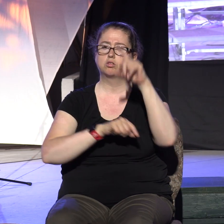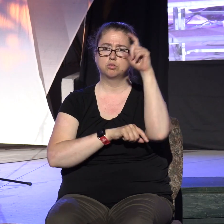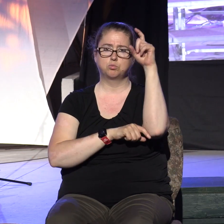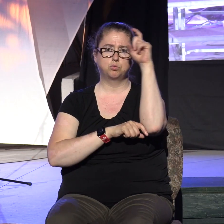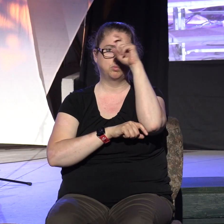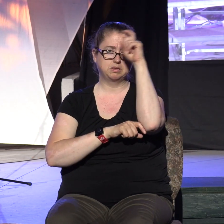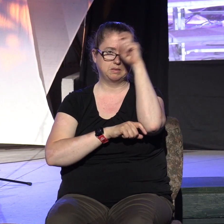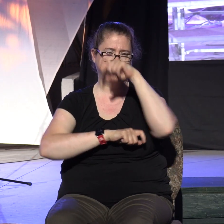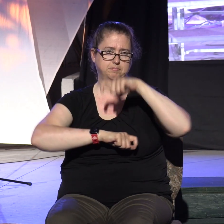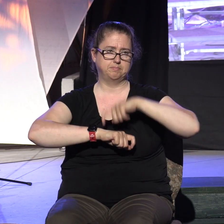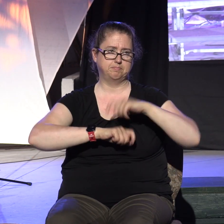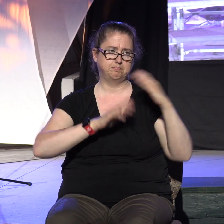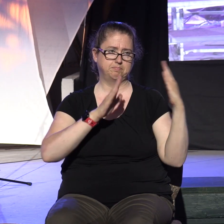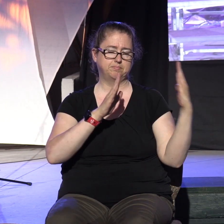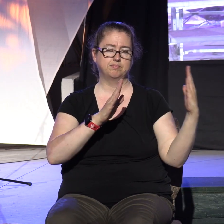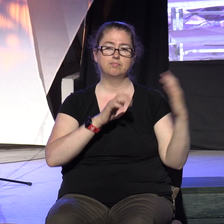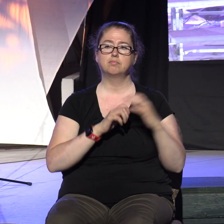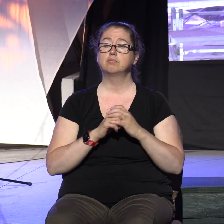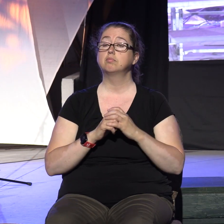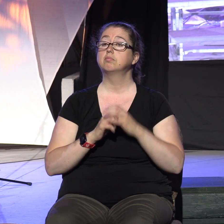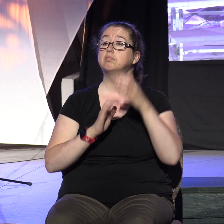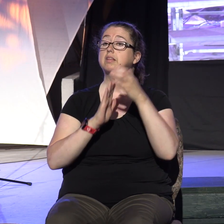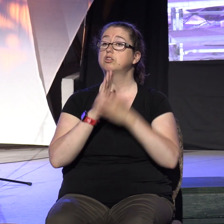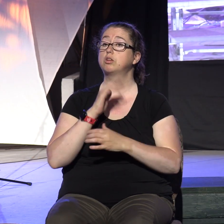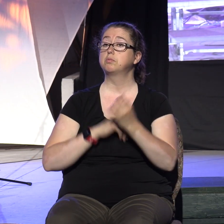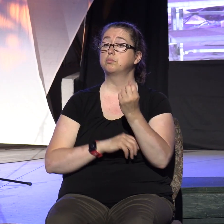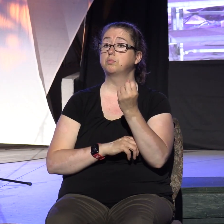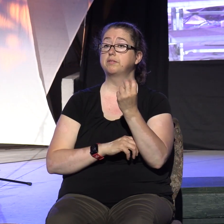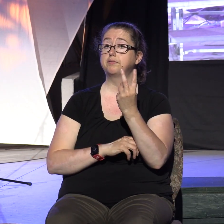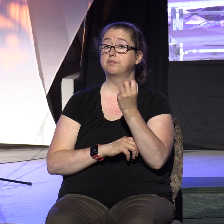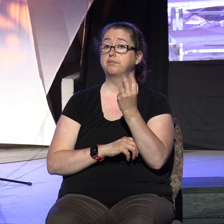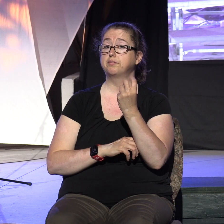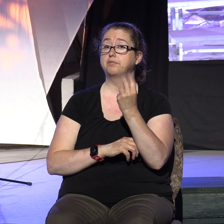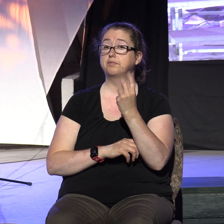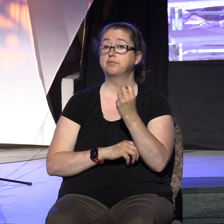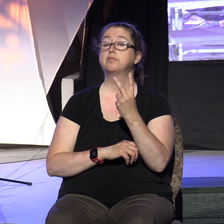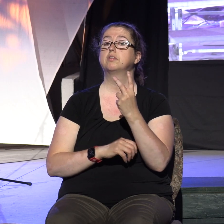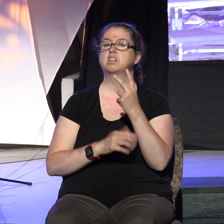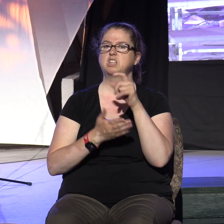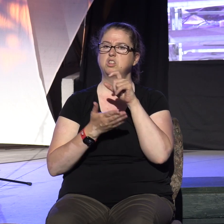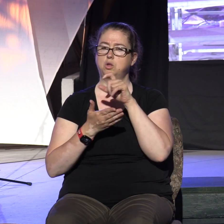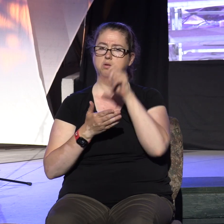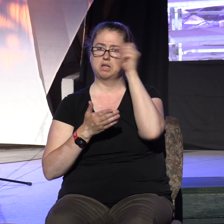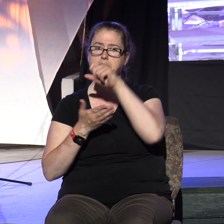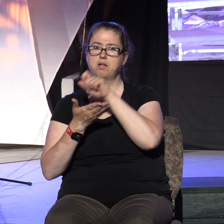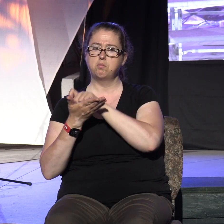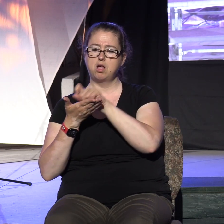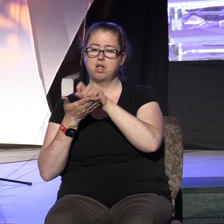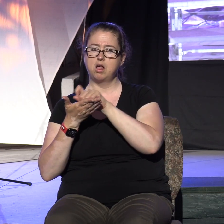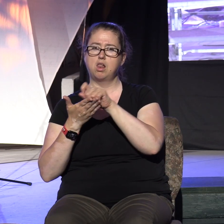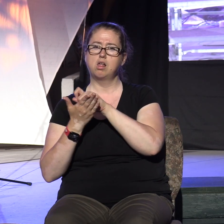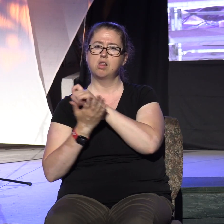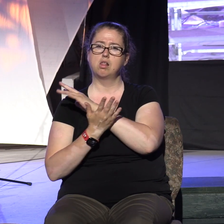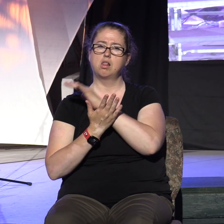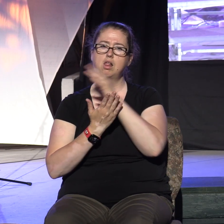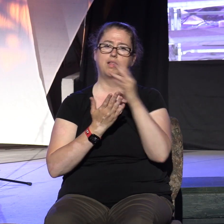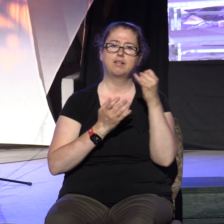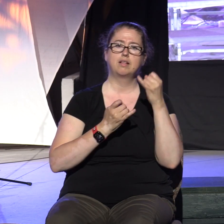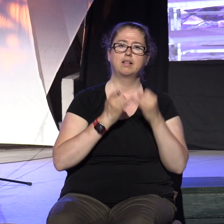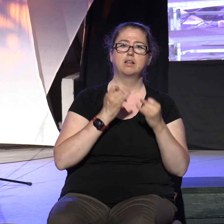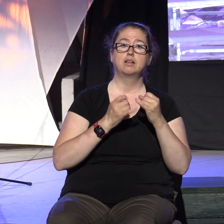your Creator in your days of your youth, before the days of trouble come. Like when you're young, be happy,